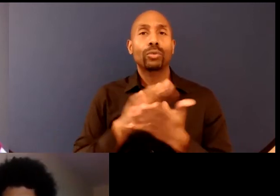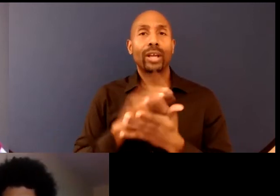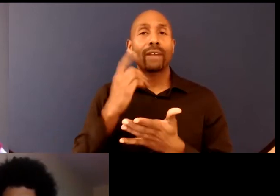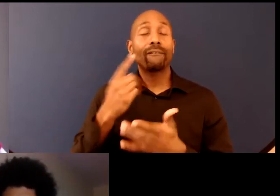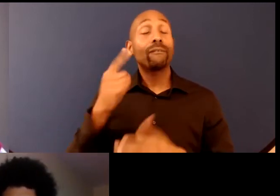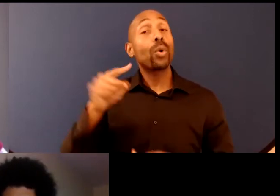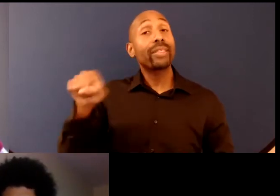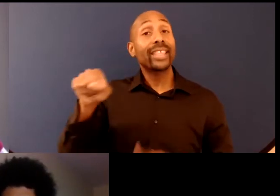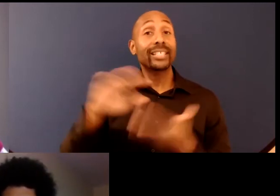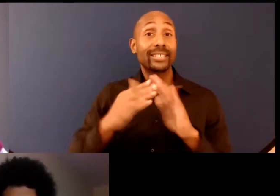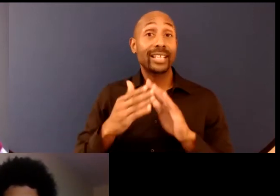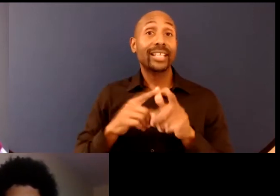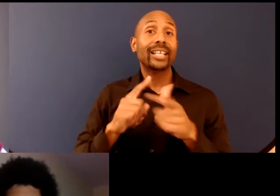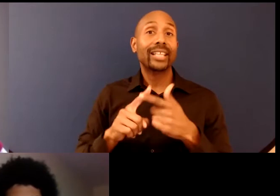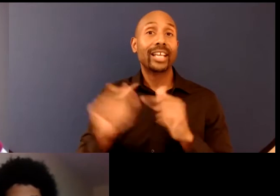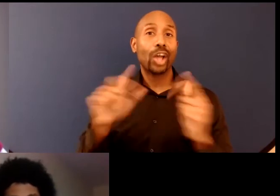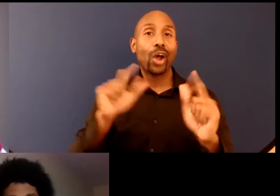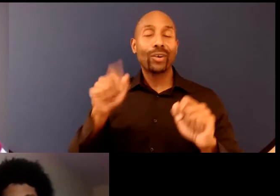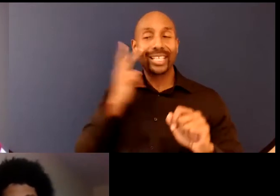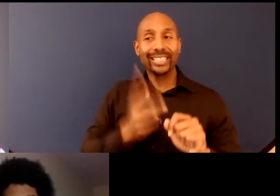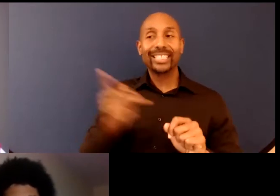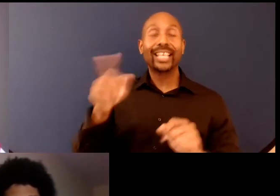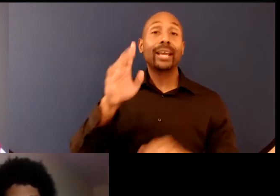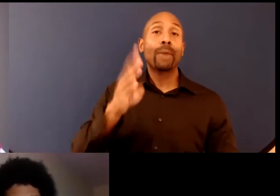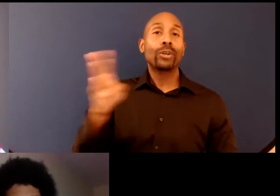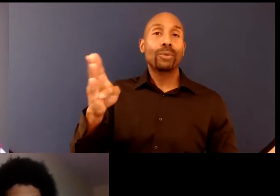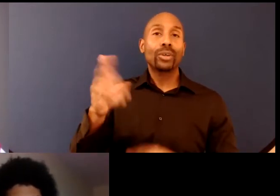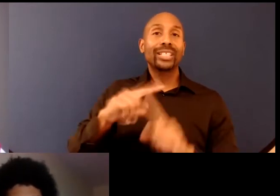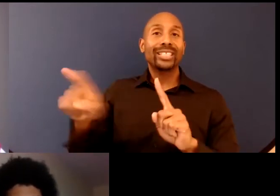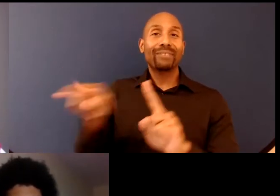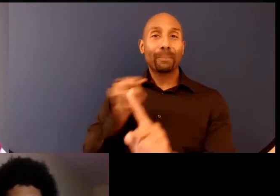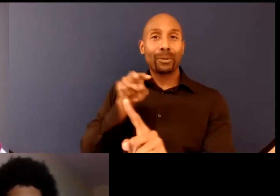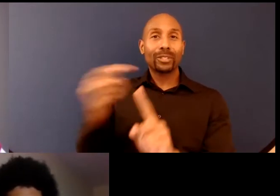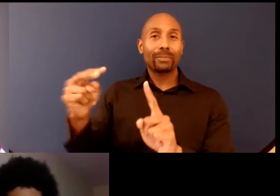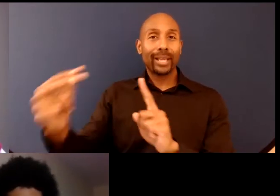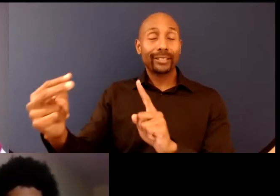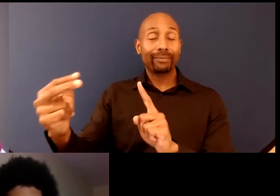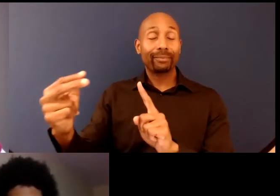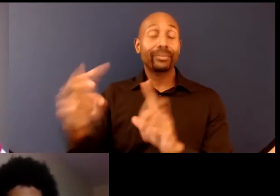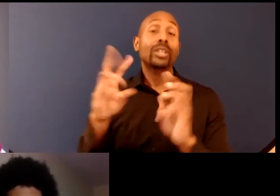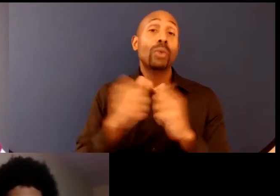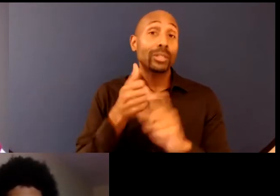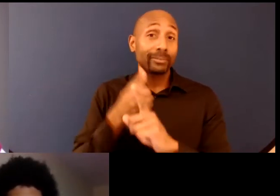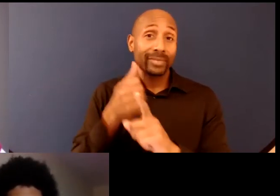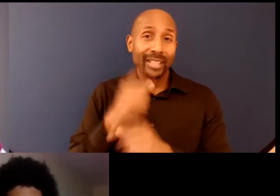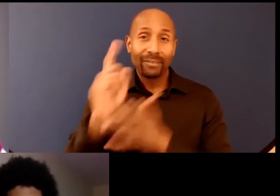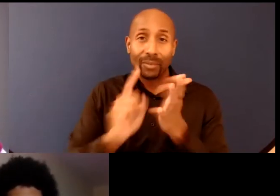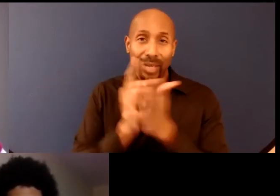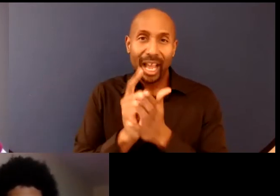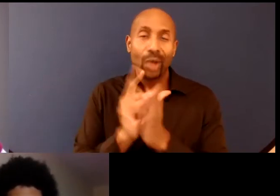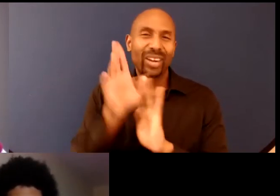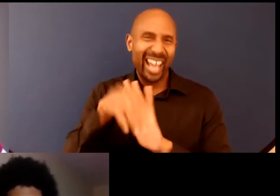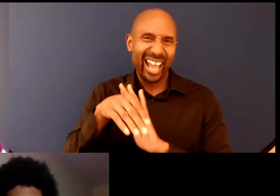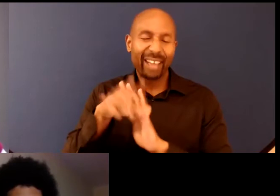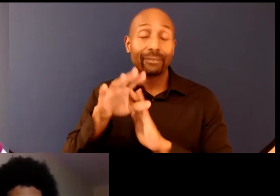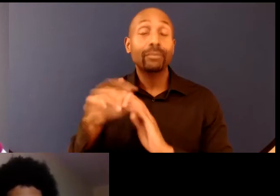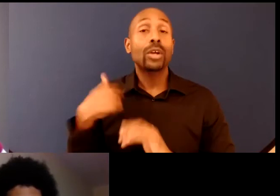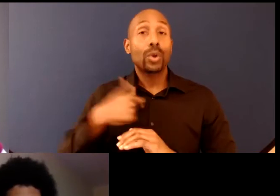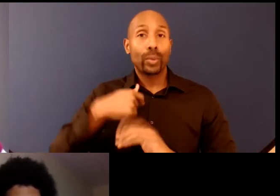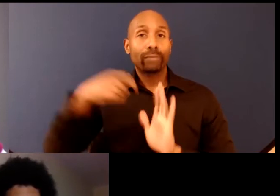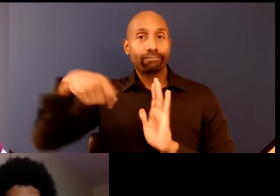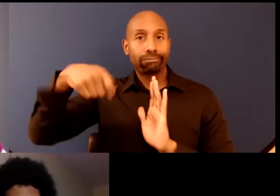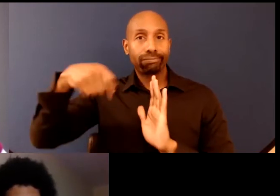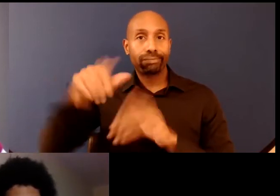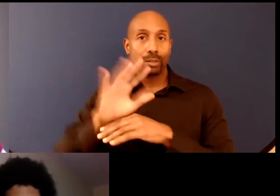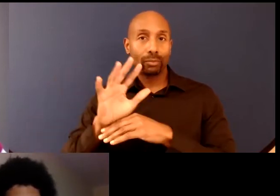light. So this workshop will last approximately about an hour and a half, and it is being recorded. The recording will be available